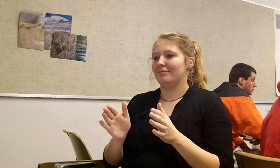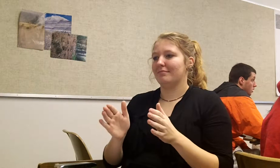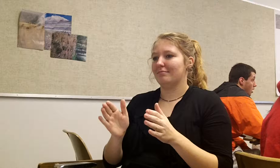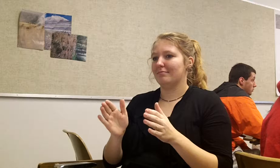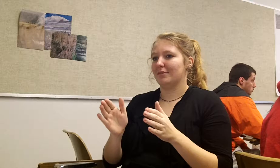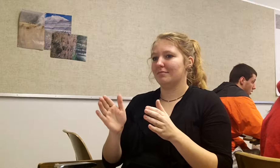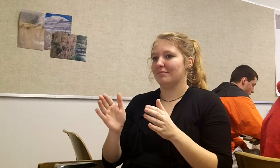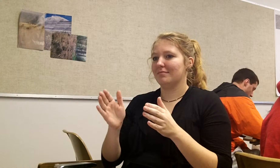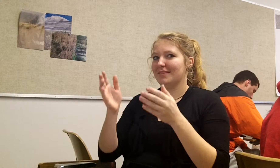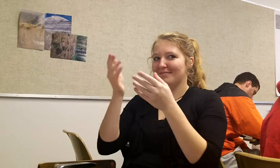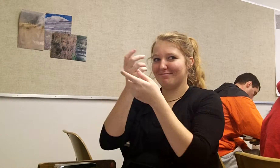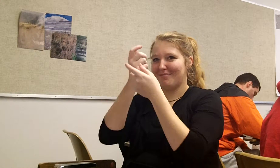mind.